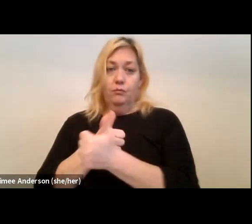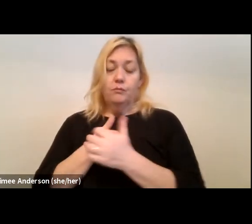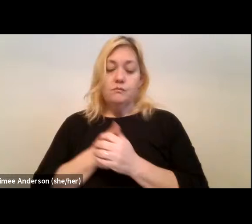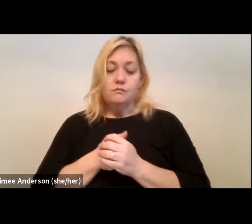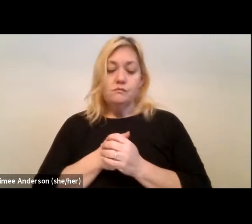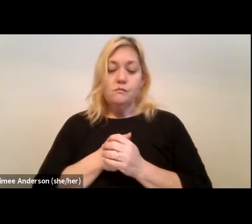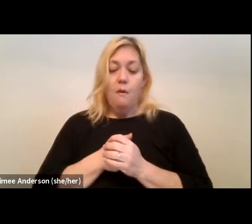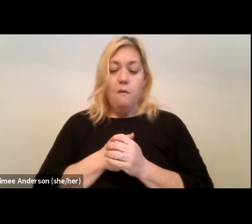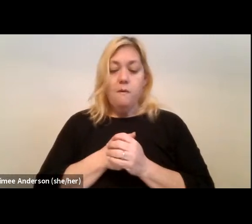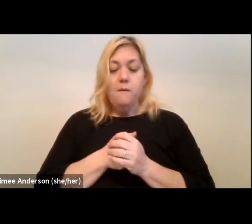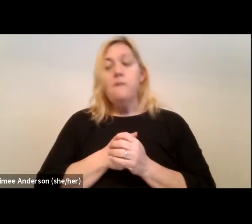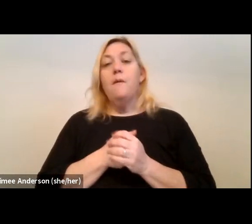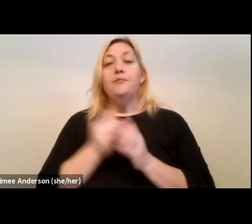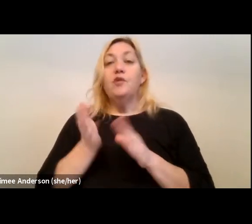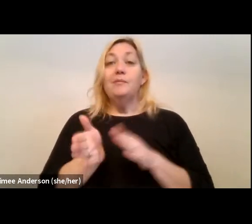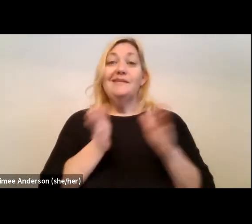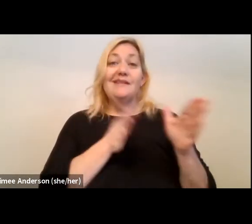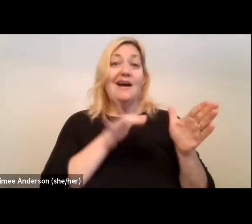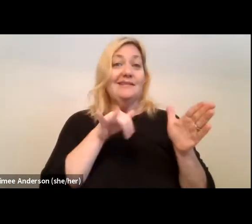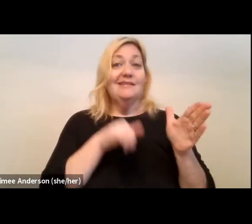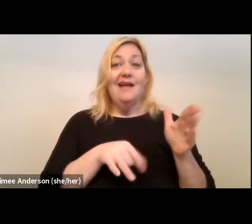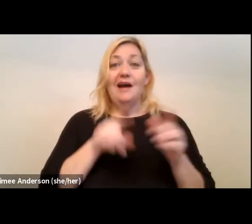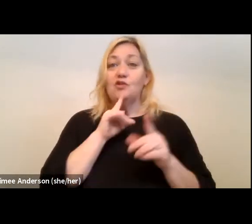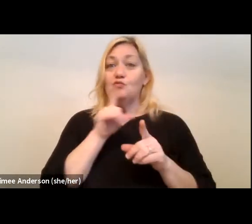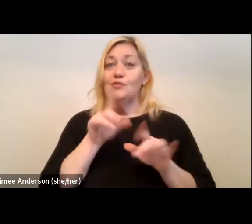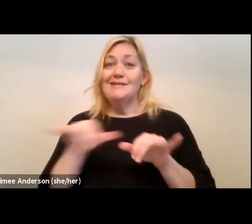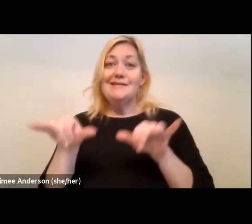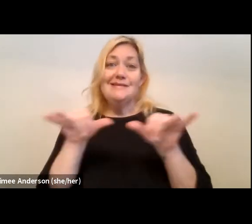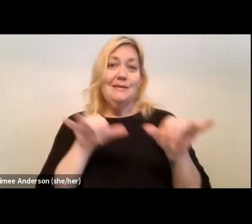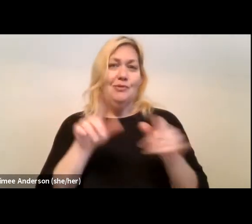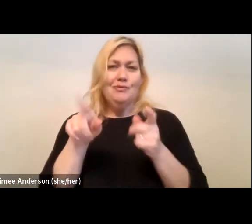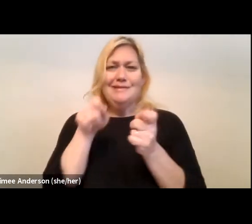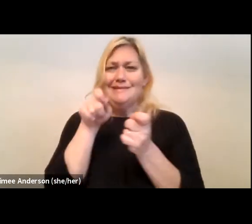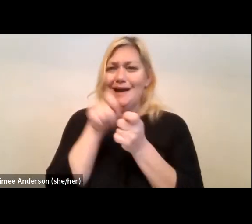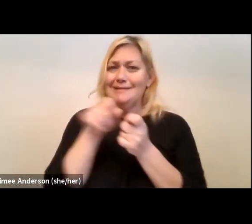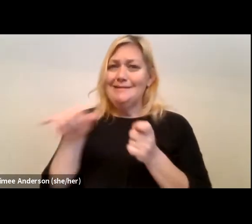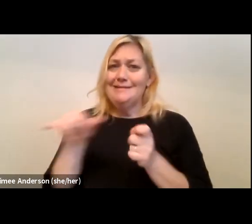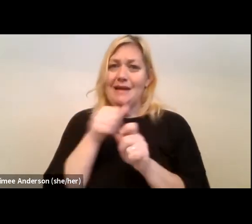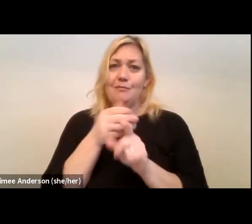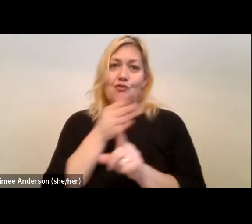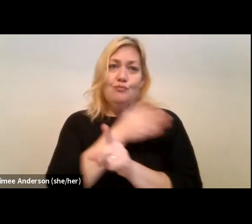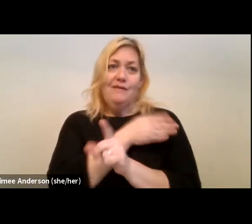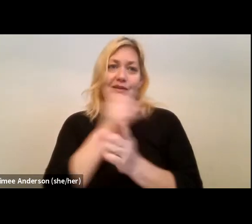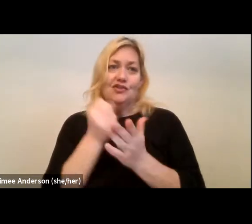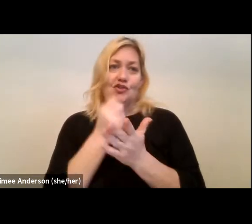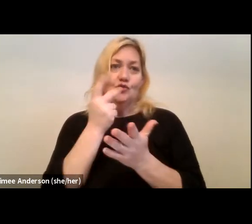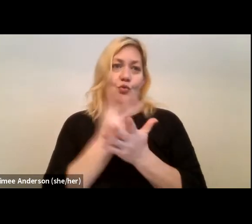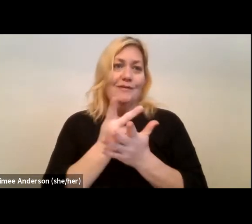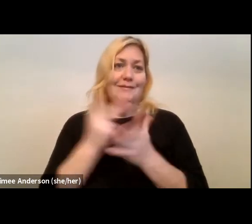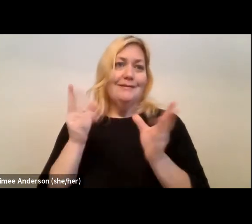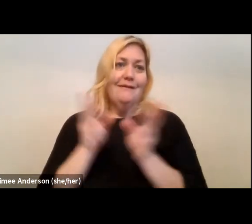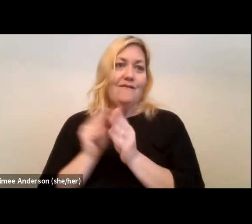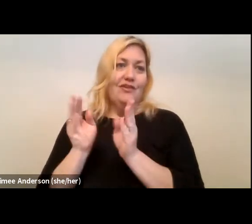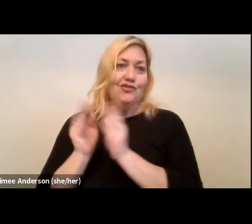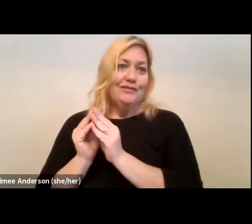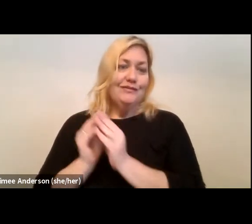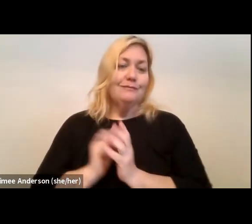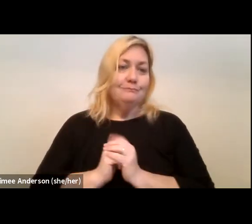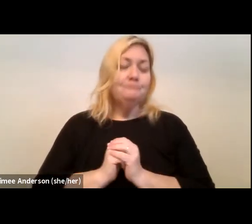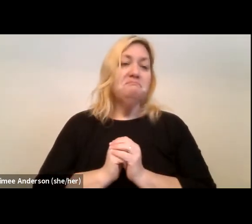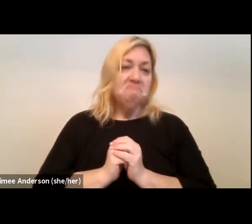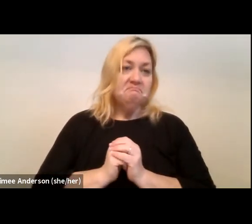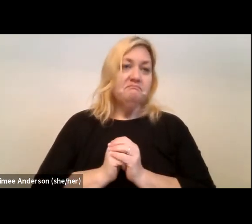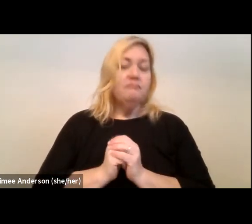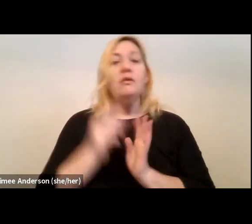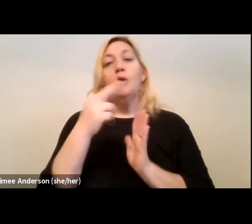So, so besides that, pretty similar, almost exactly the same as previous endorsing conventions.